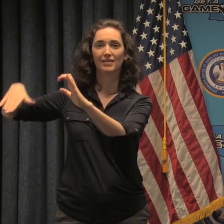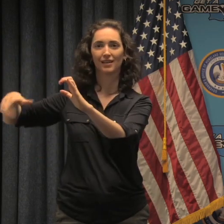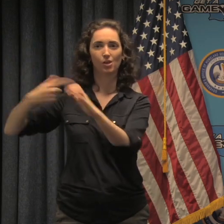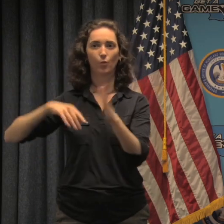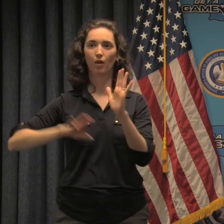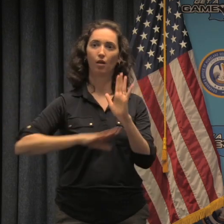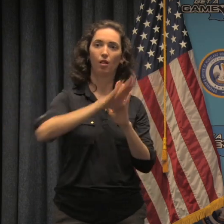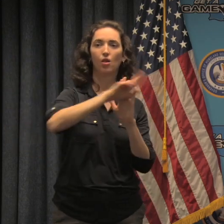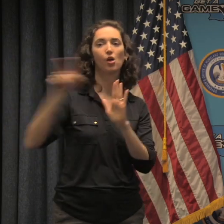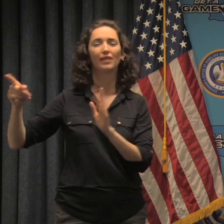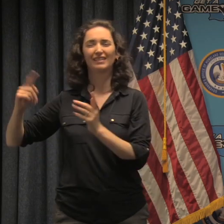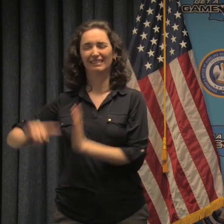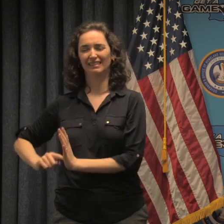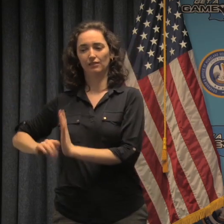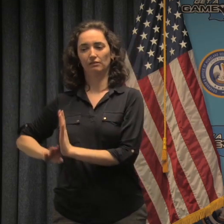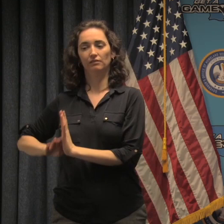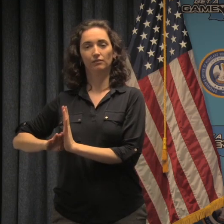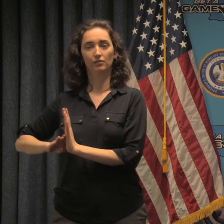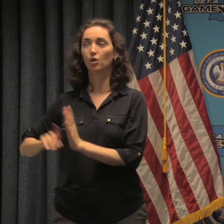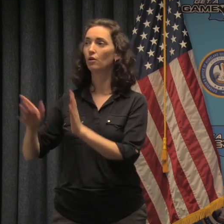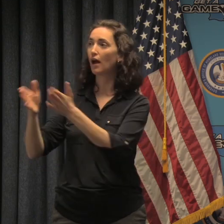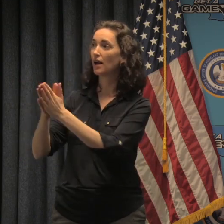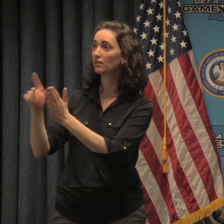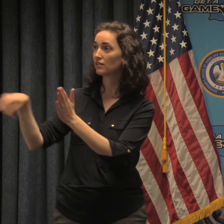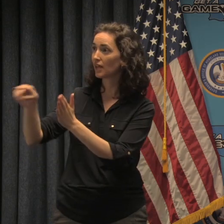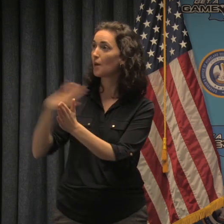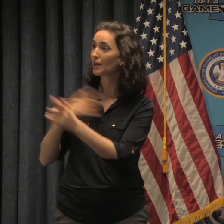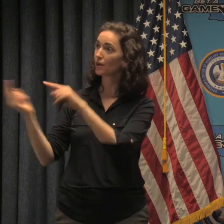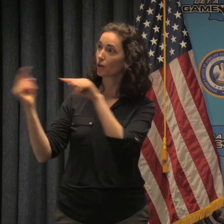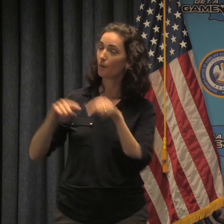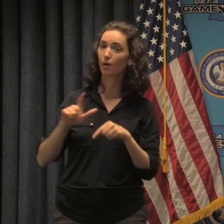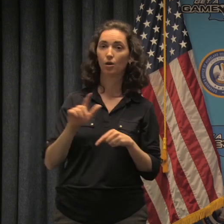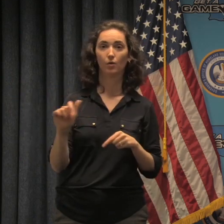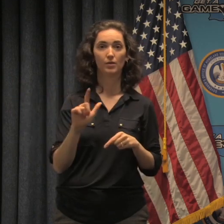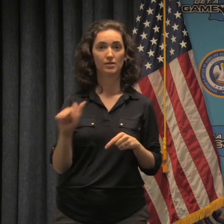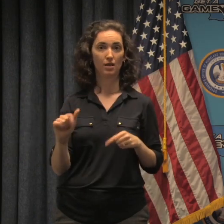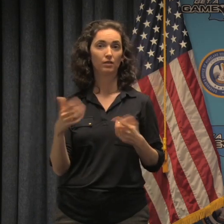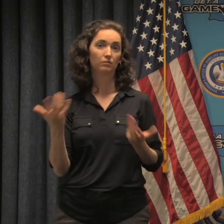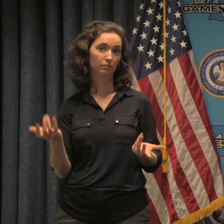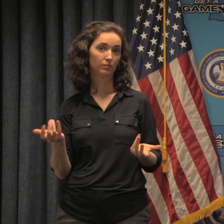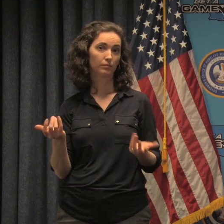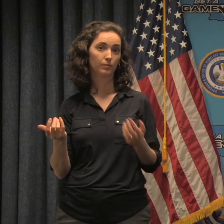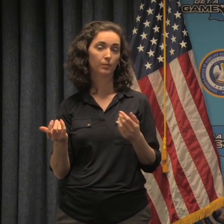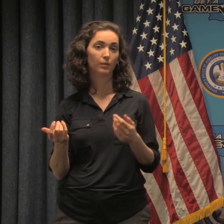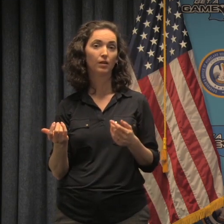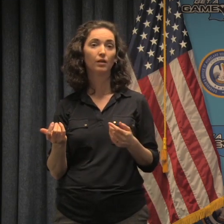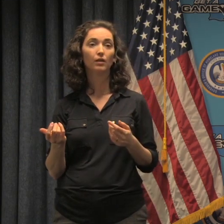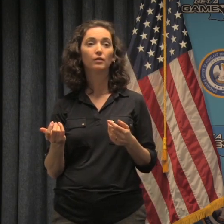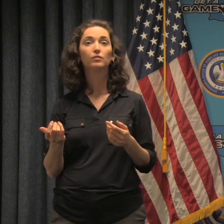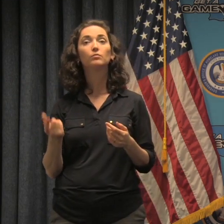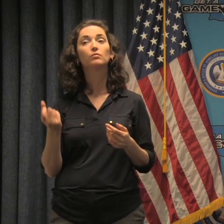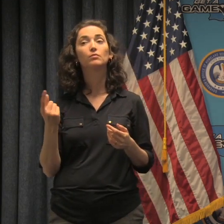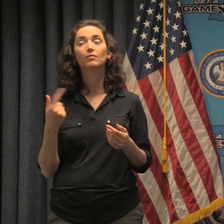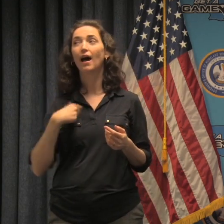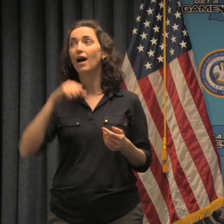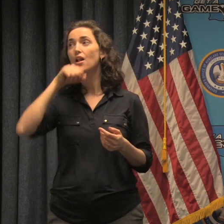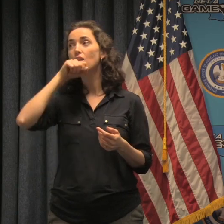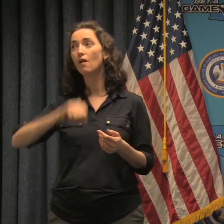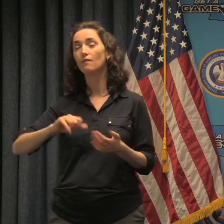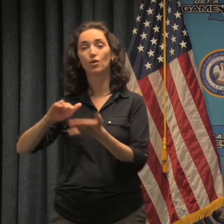are presently, and asking those individuals come to Louisiana as well. And as much as I love New